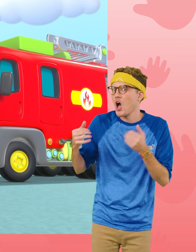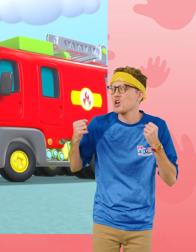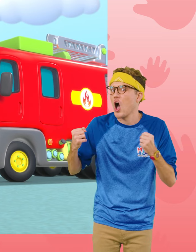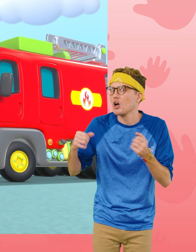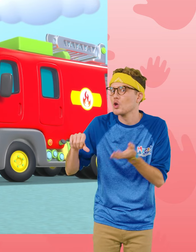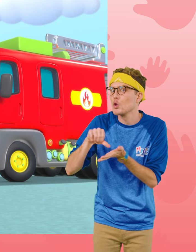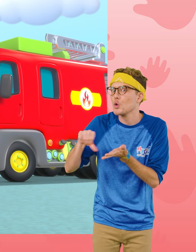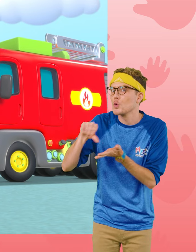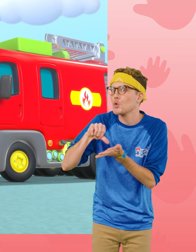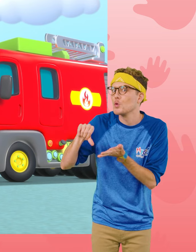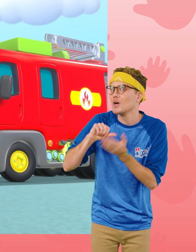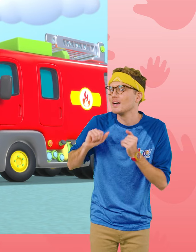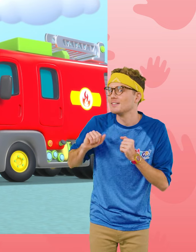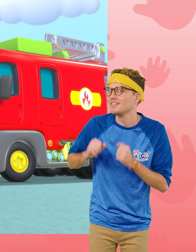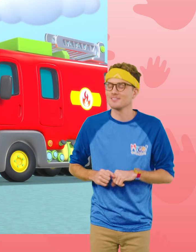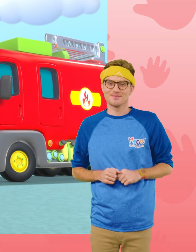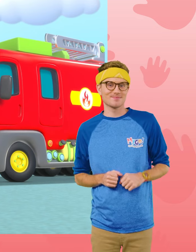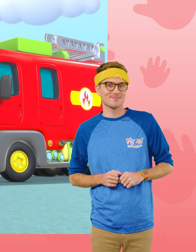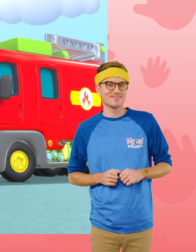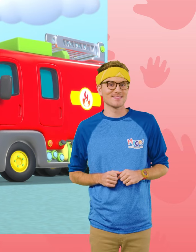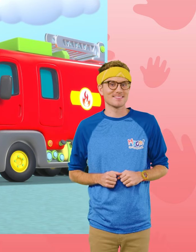the extra strong glue, please.